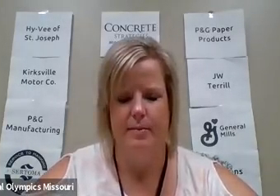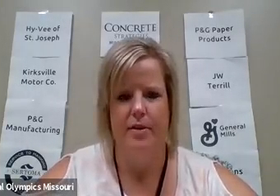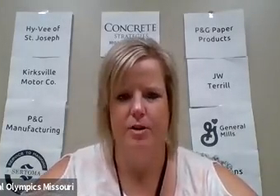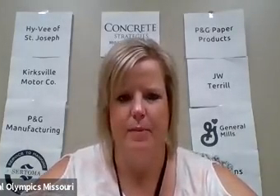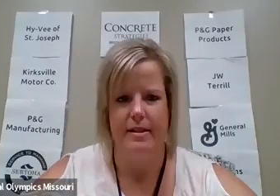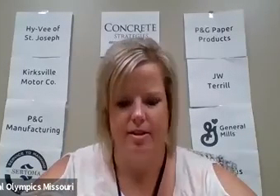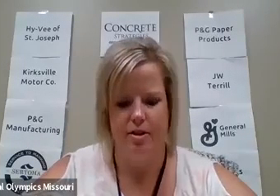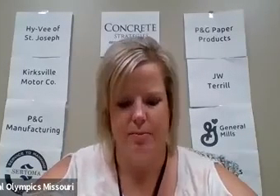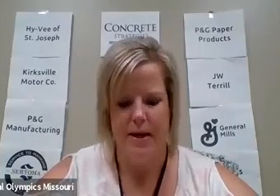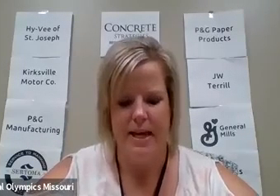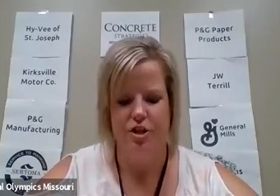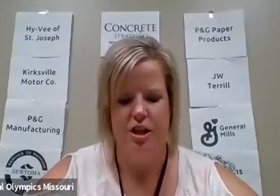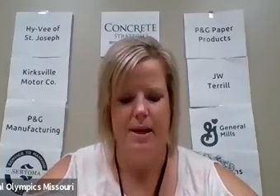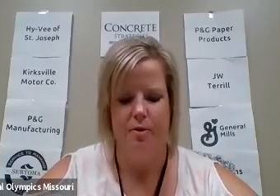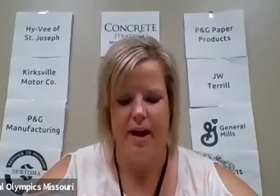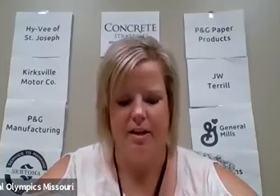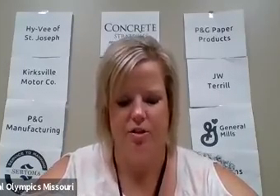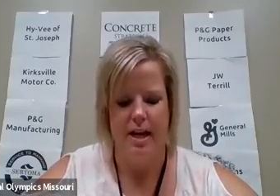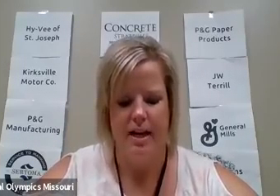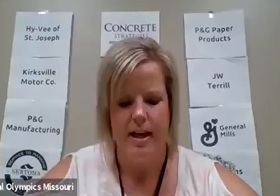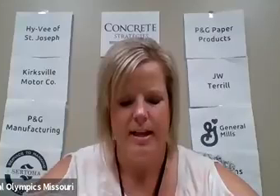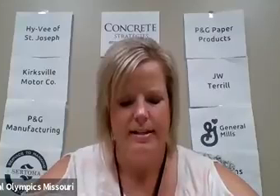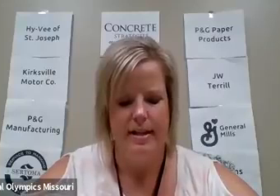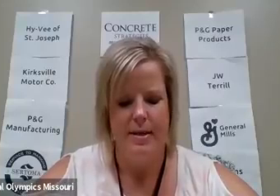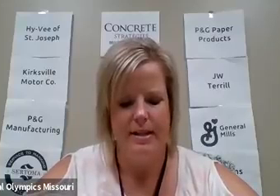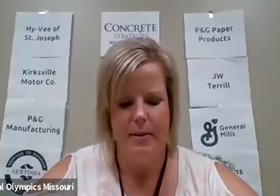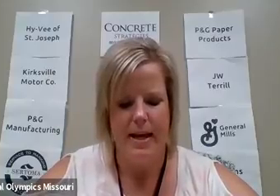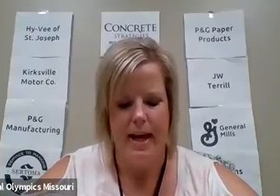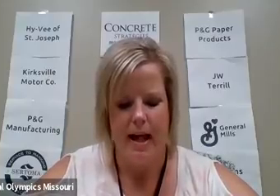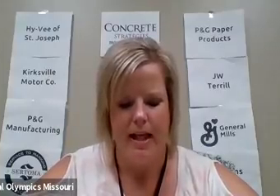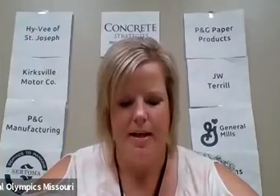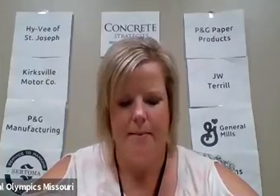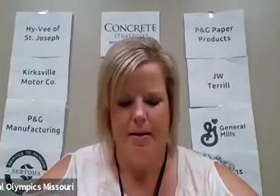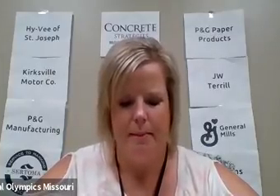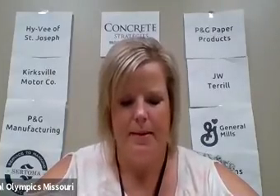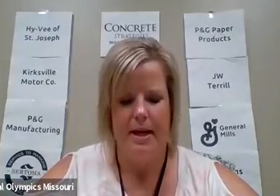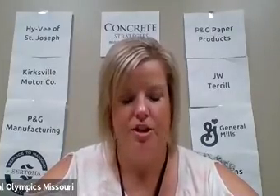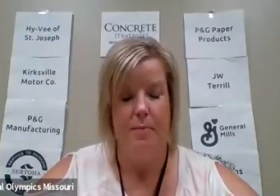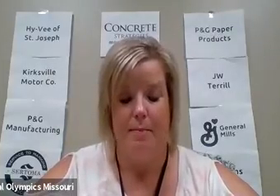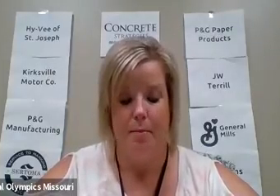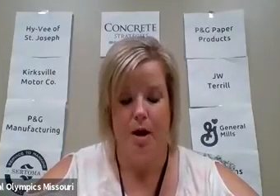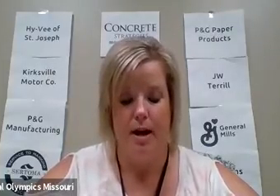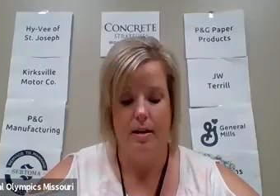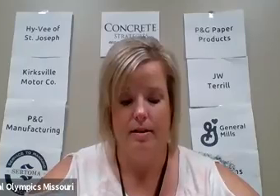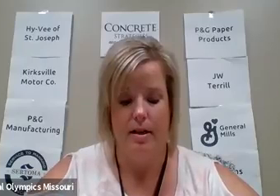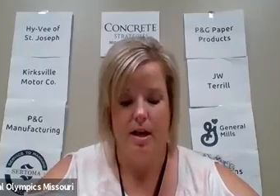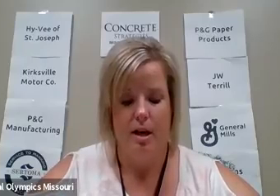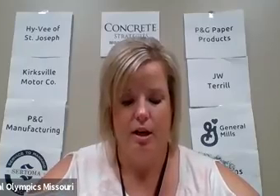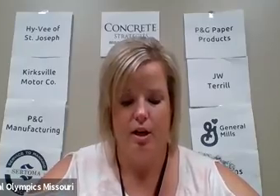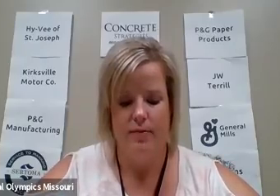of our sponsors, P&G Manufacturing, Siemens PLM, P&G Paper Products, Kirksville